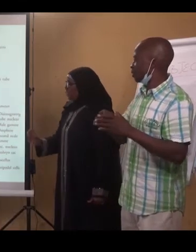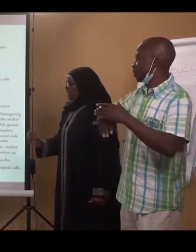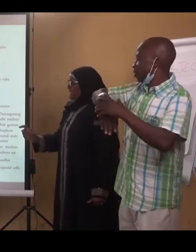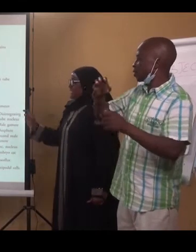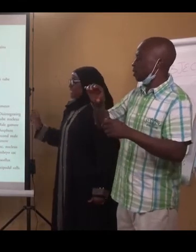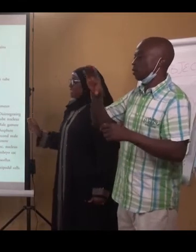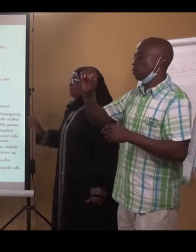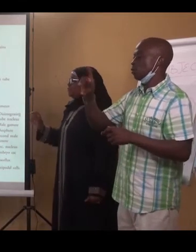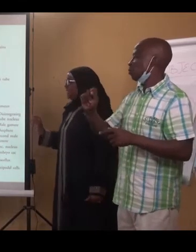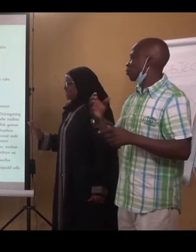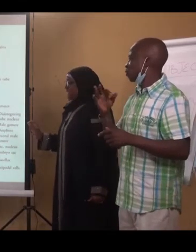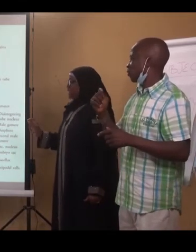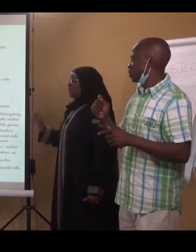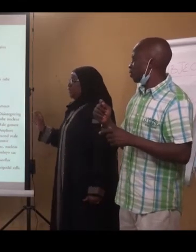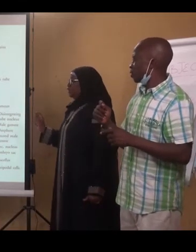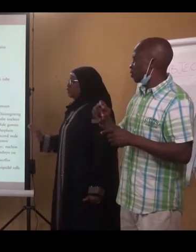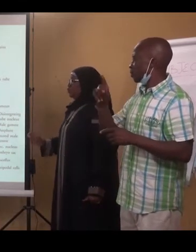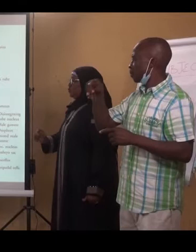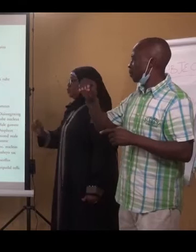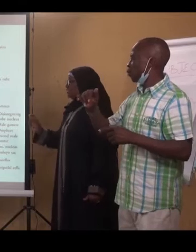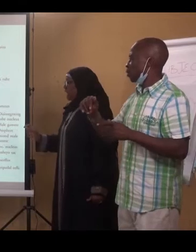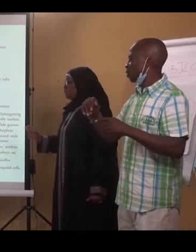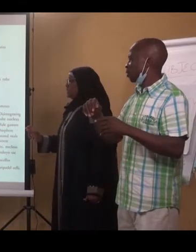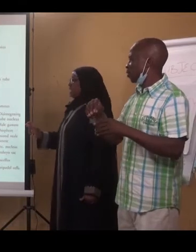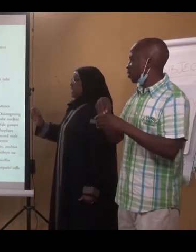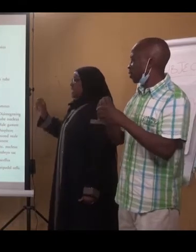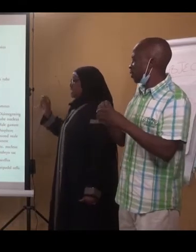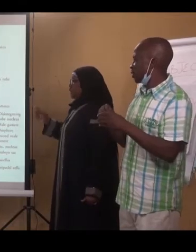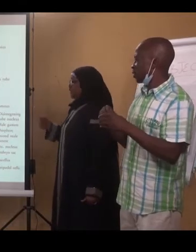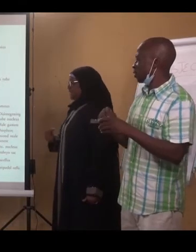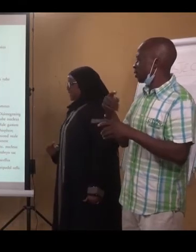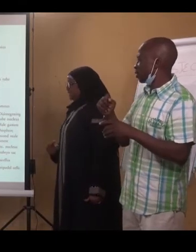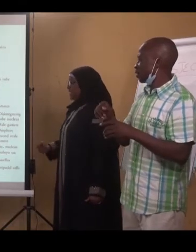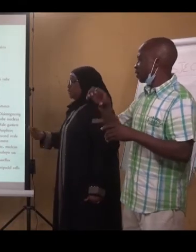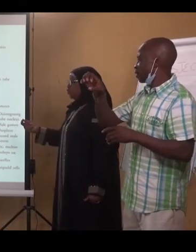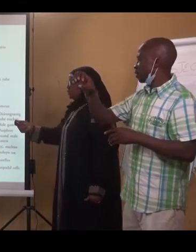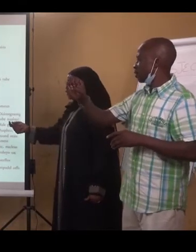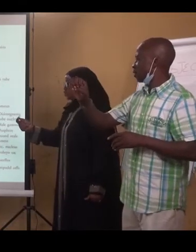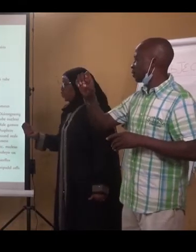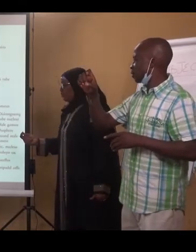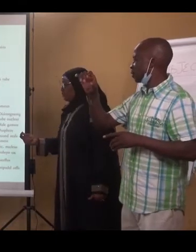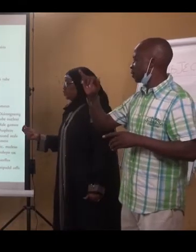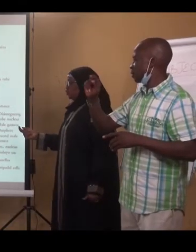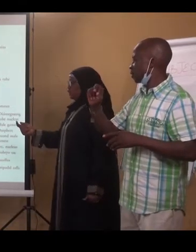grain, the exon splits and the pollen tube grows out and down inside the cell. It grows into the ovule through the